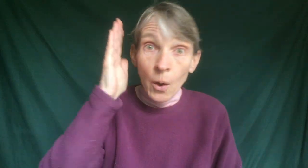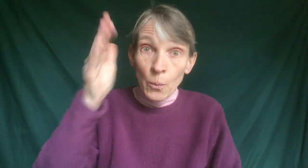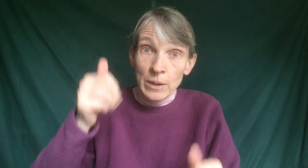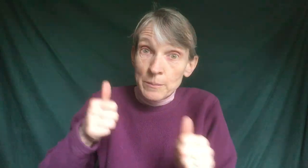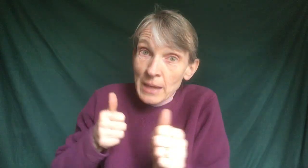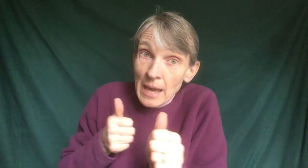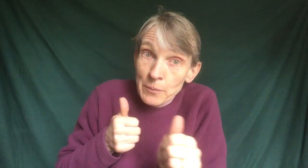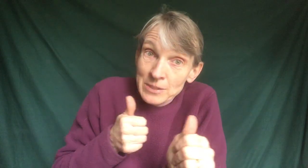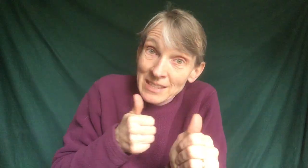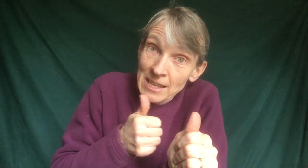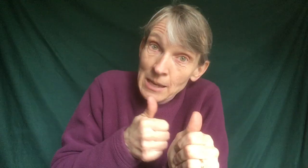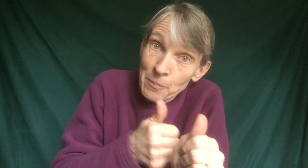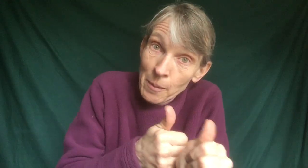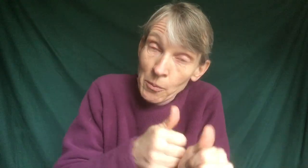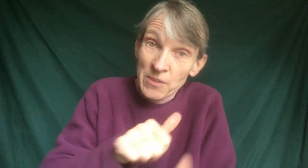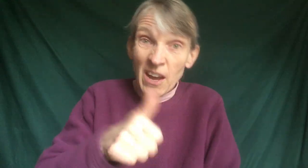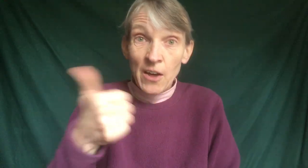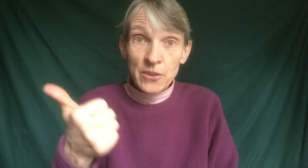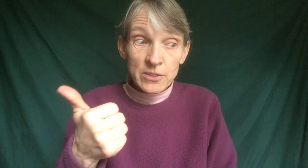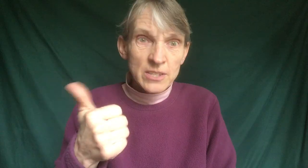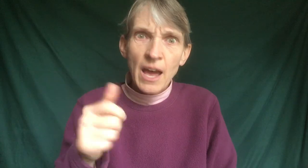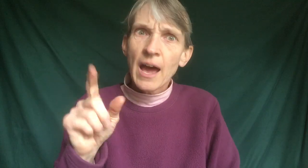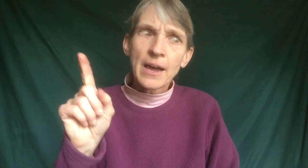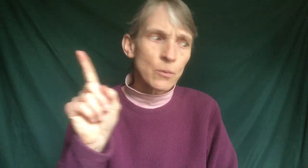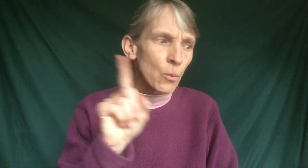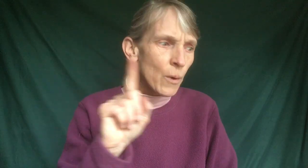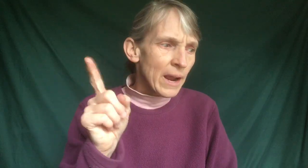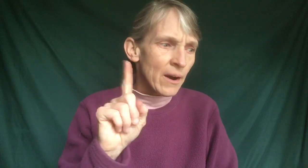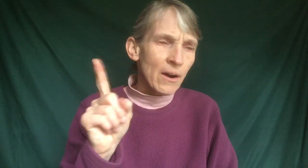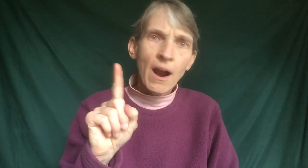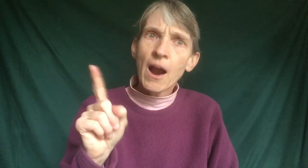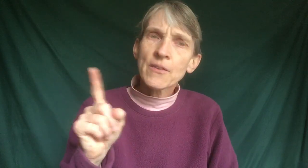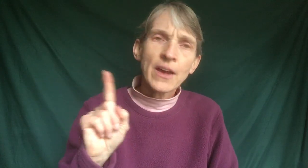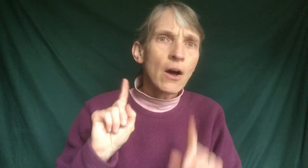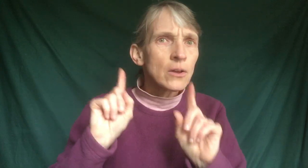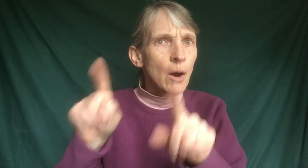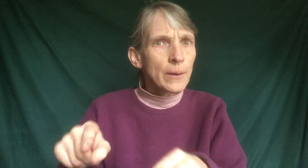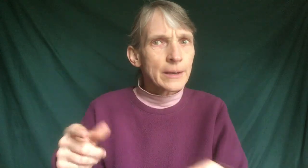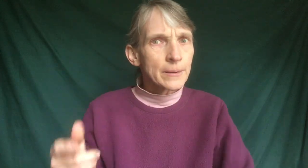Will it be able to keep up with the others? And where are they all going?